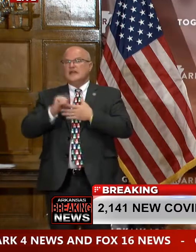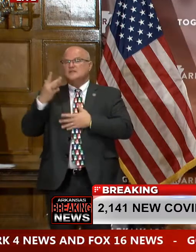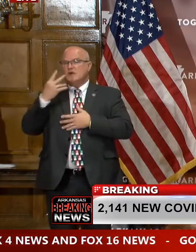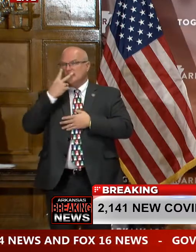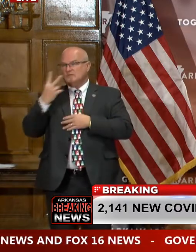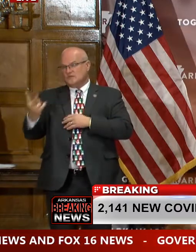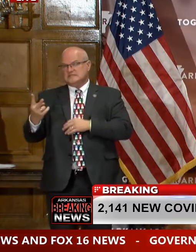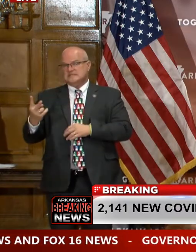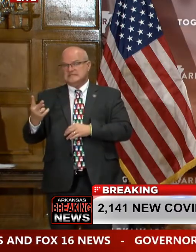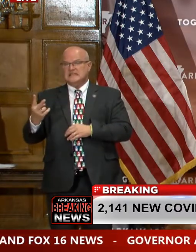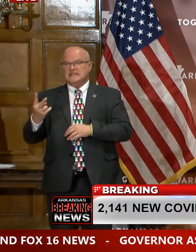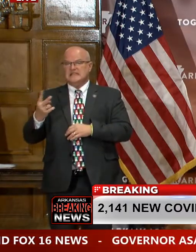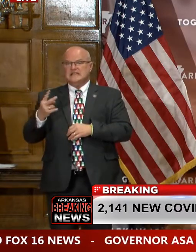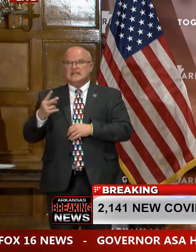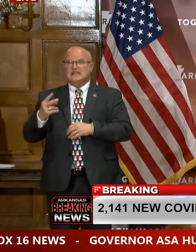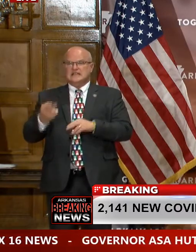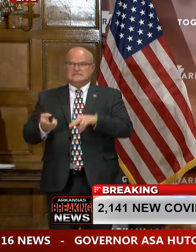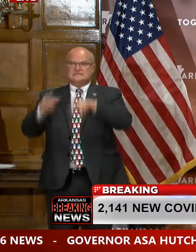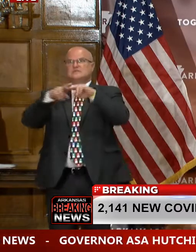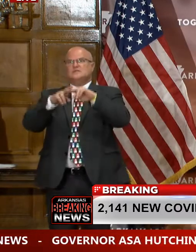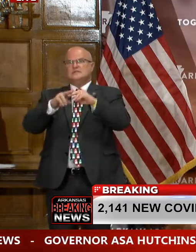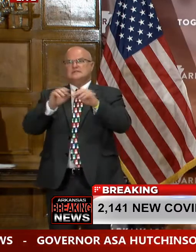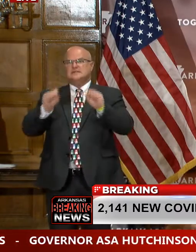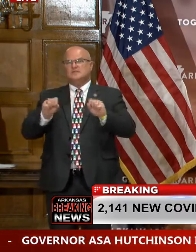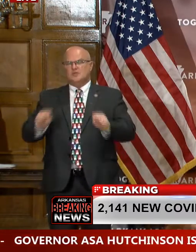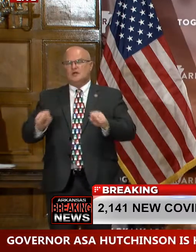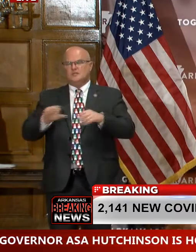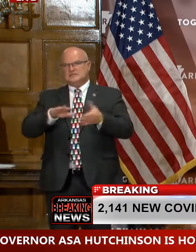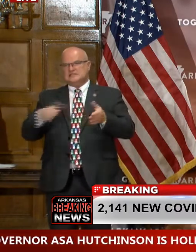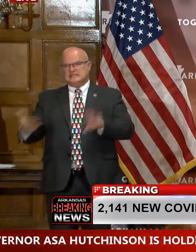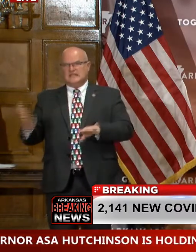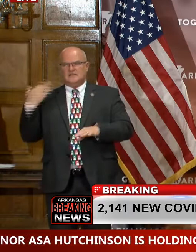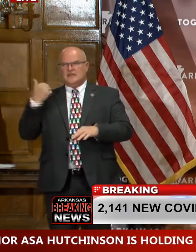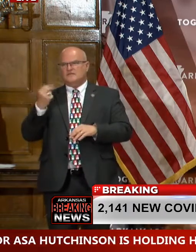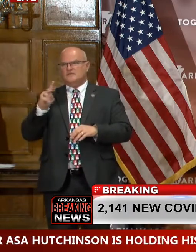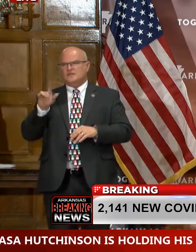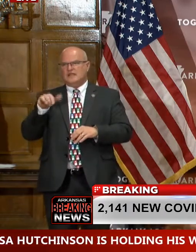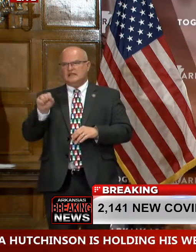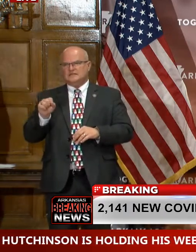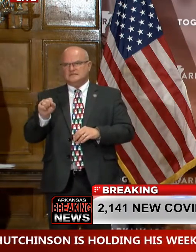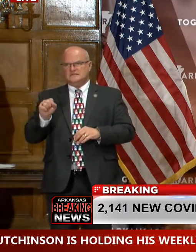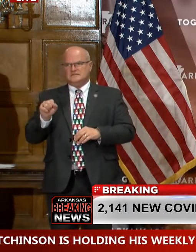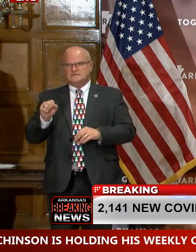you've been seeing that significant increase in the probable deaths over the past few days.